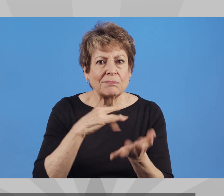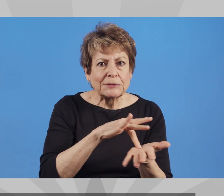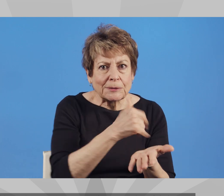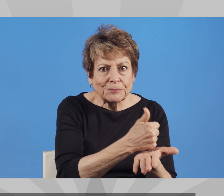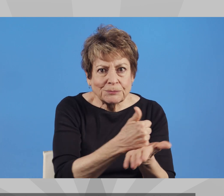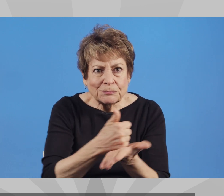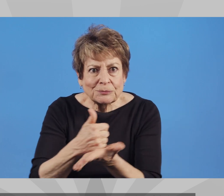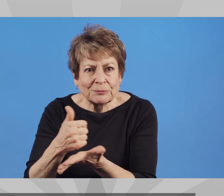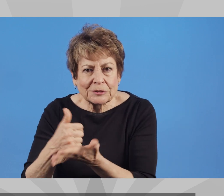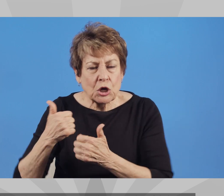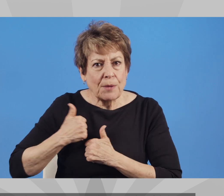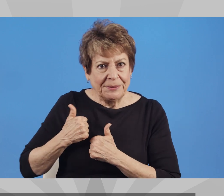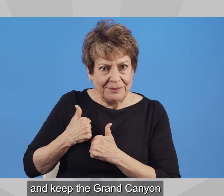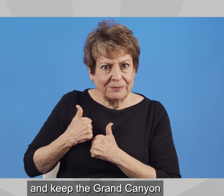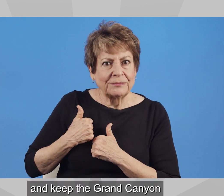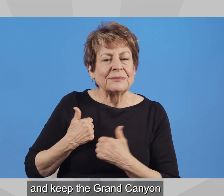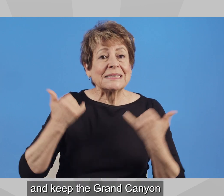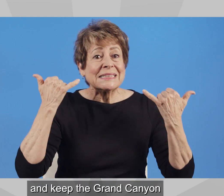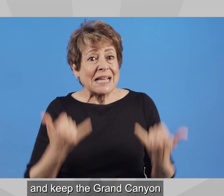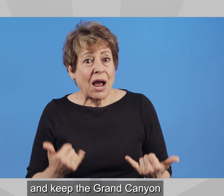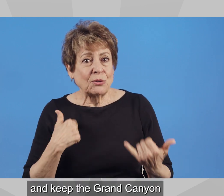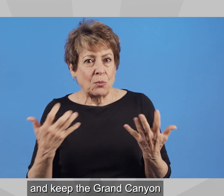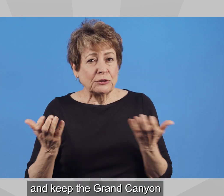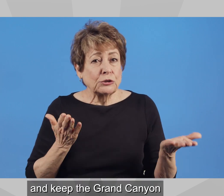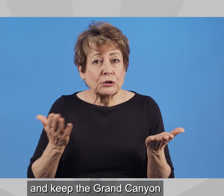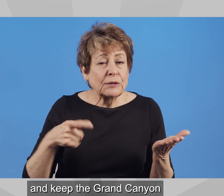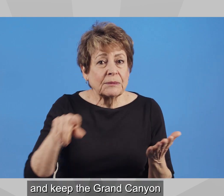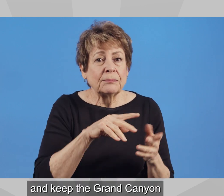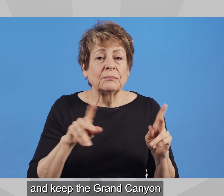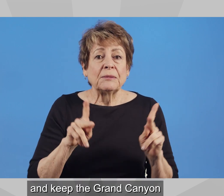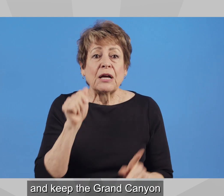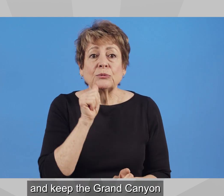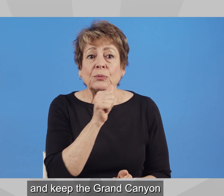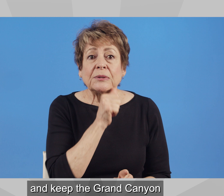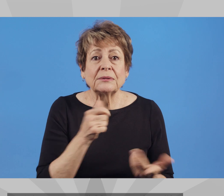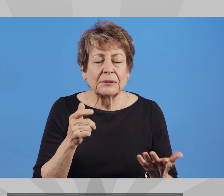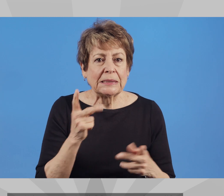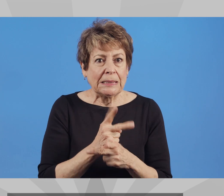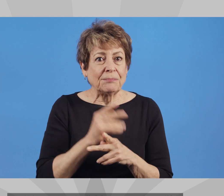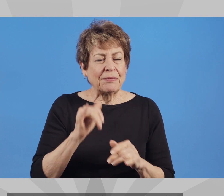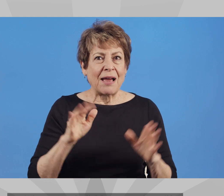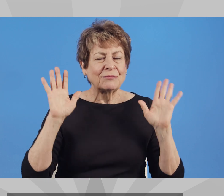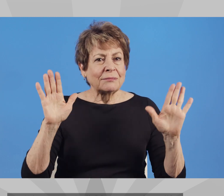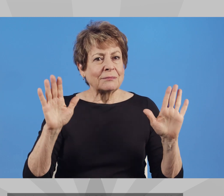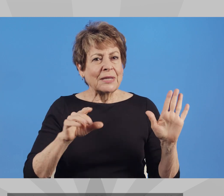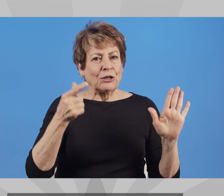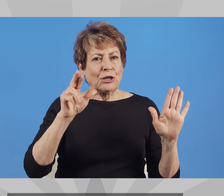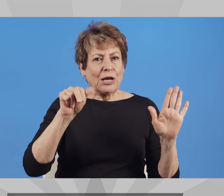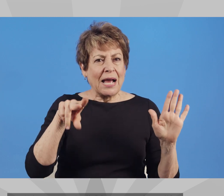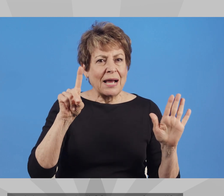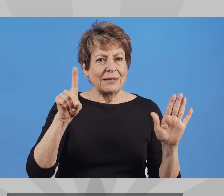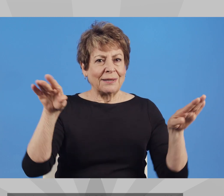Now I want to serve the people of Arizona and keep the Grand Canyon State free and prosperous as it has stood all